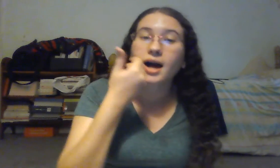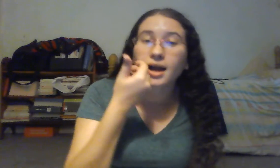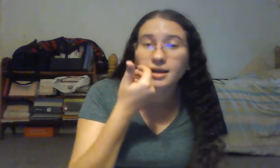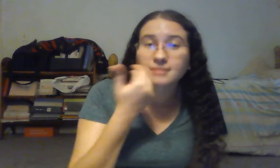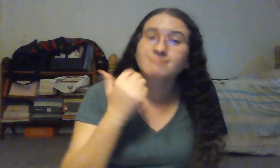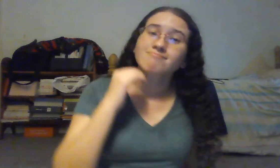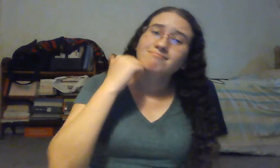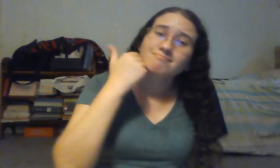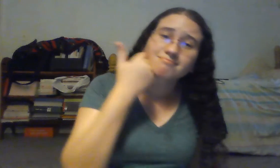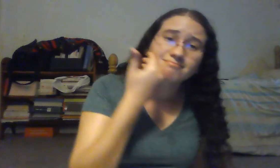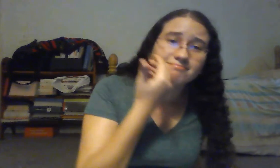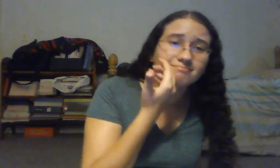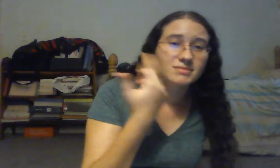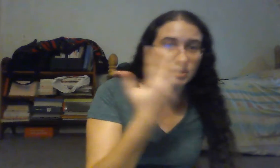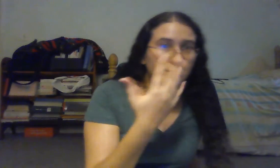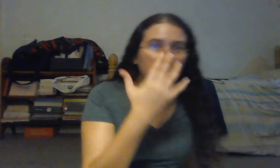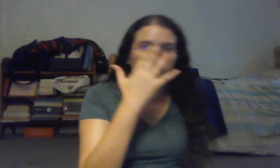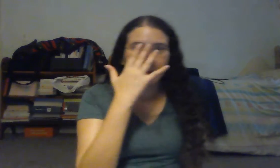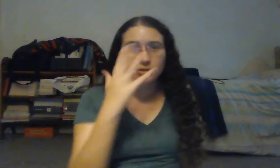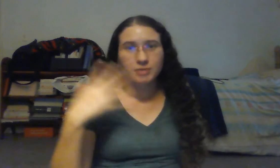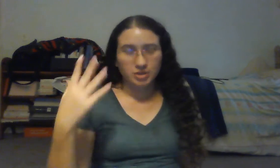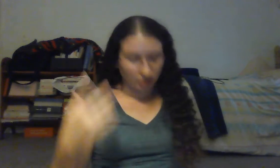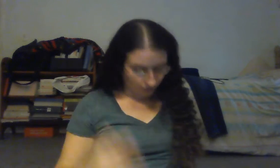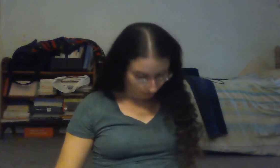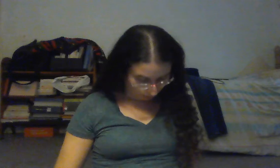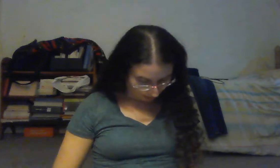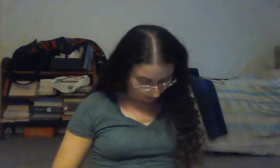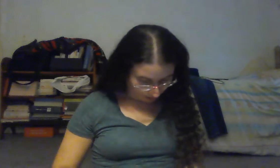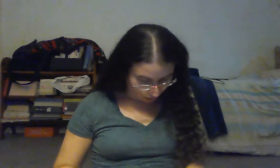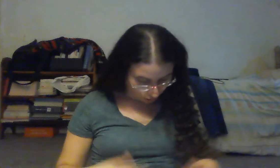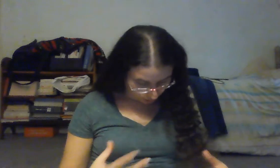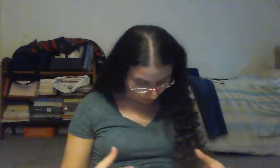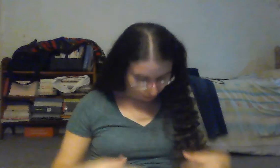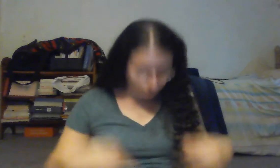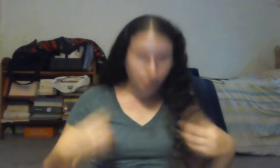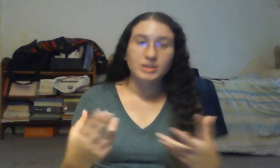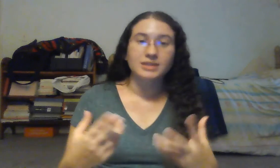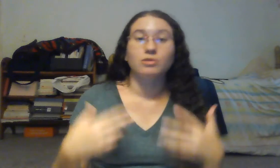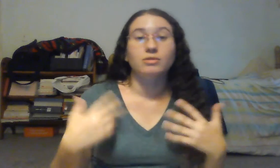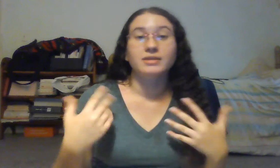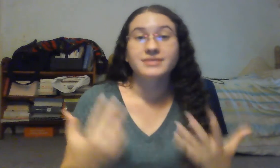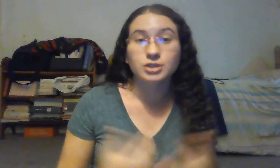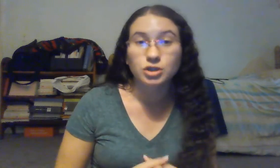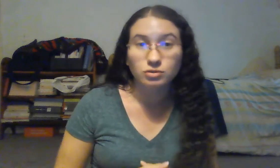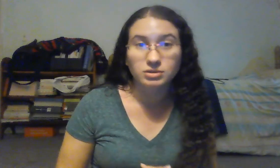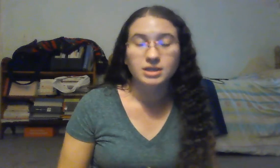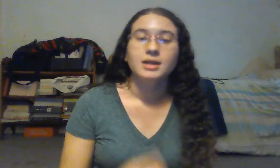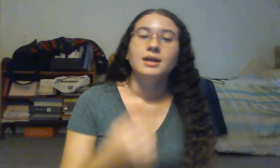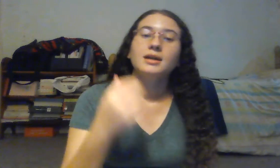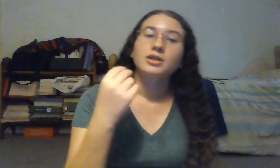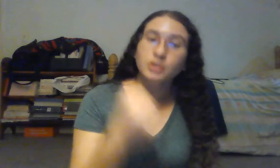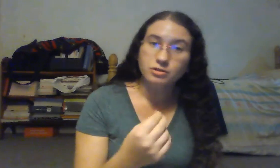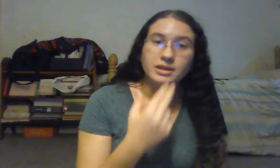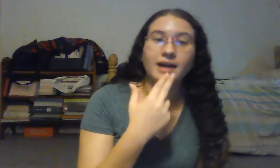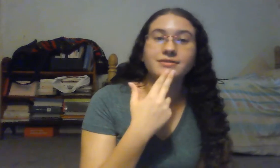shy. Remember, facial expressions are important. Sugar, sweet, or even cute. Cute, I've